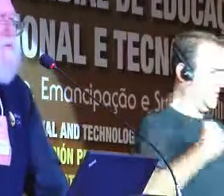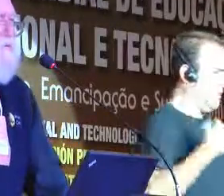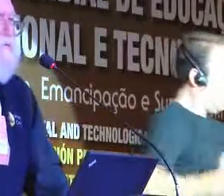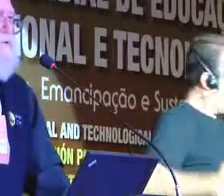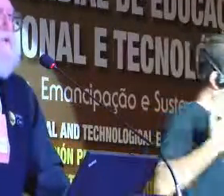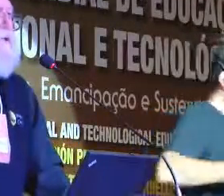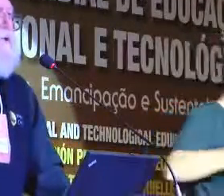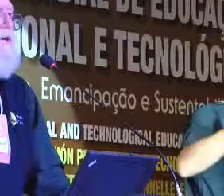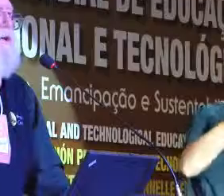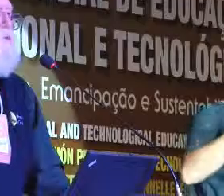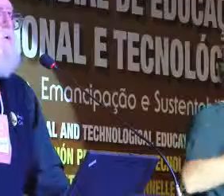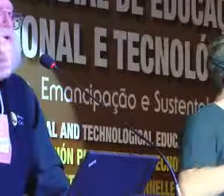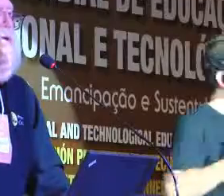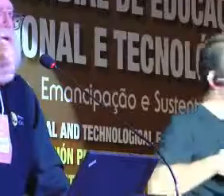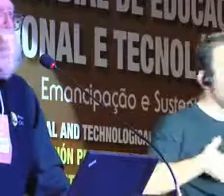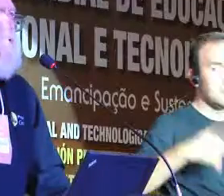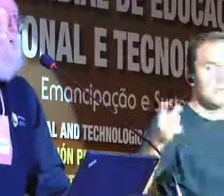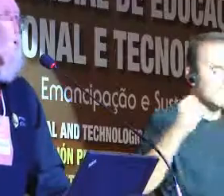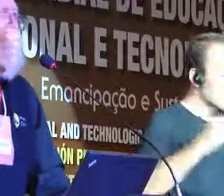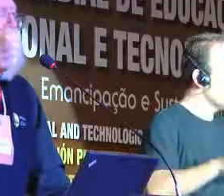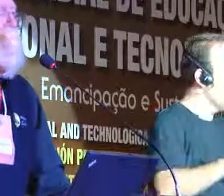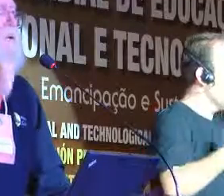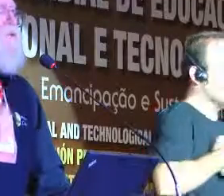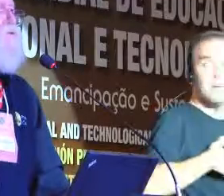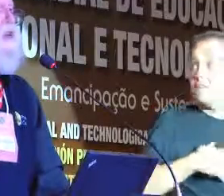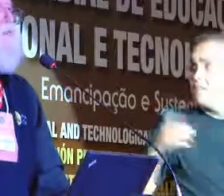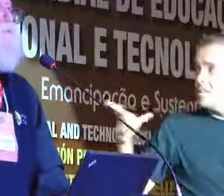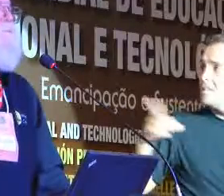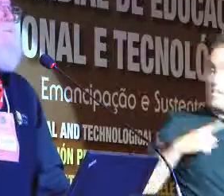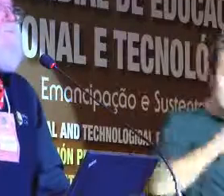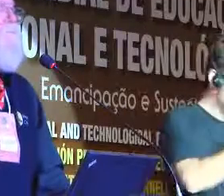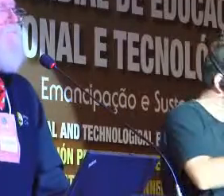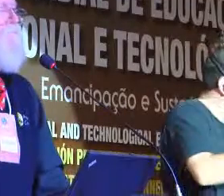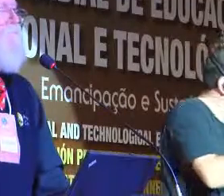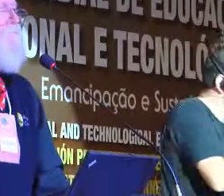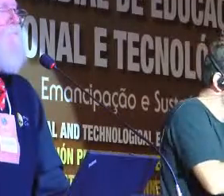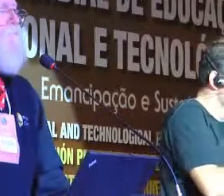And the students can keep their data on that pen drive.